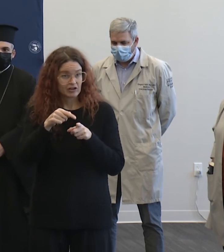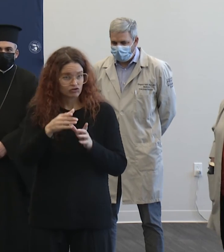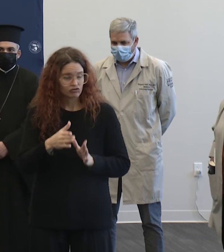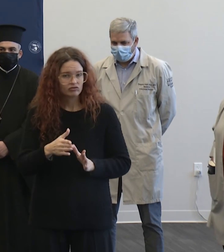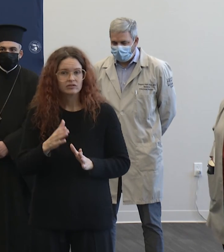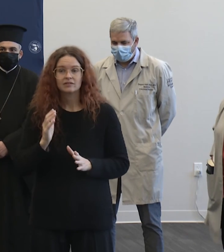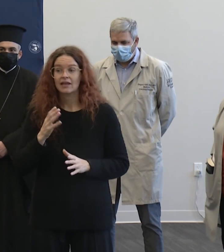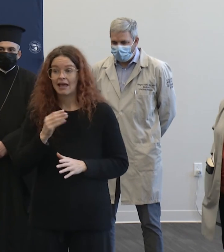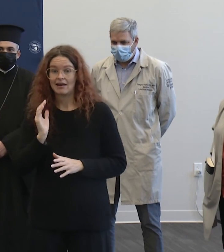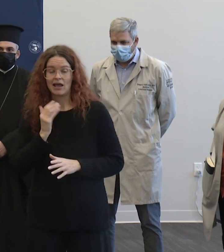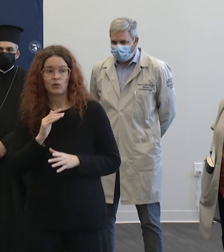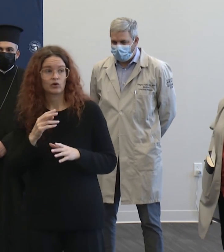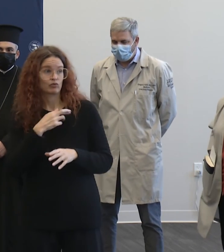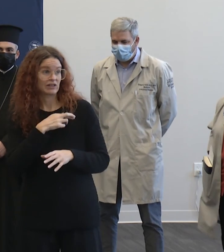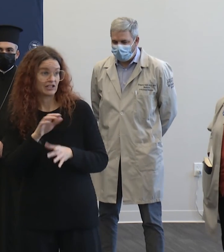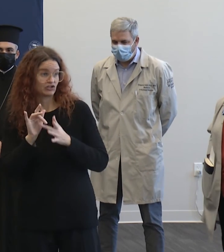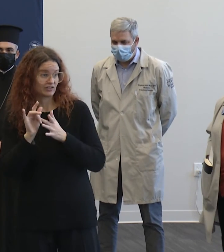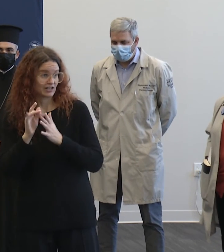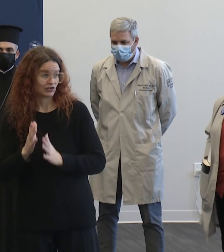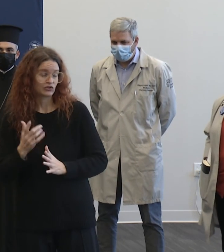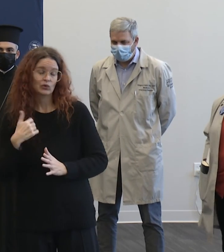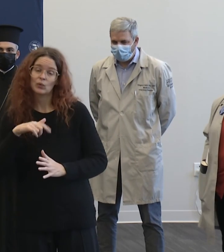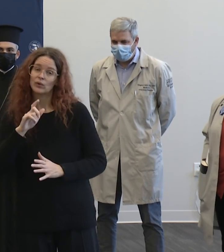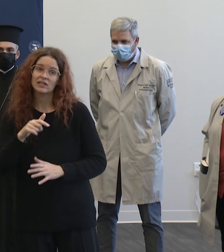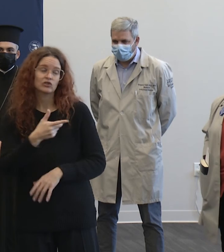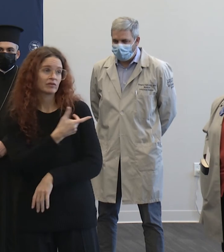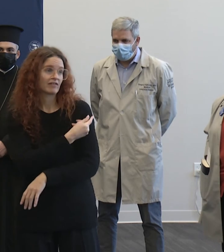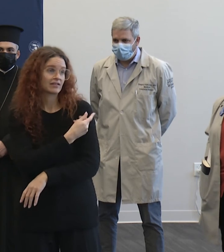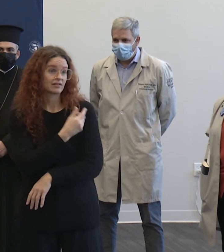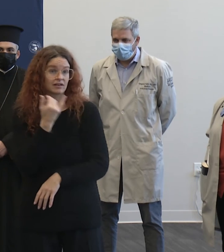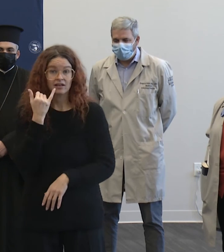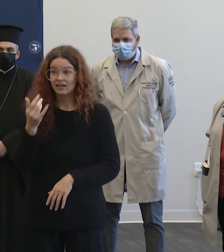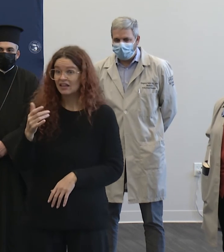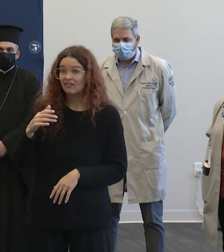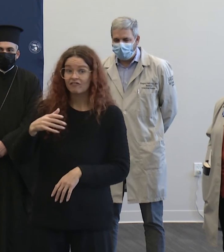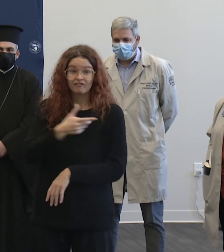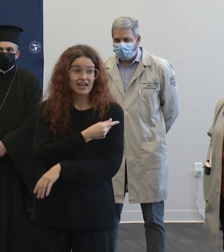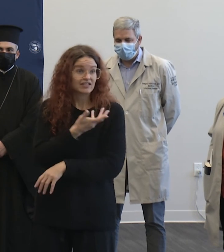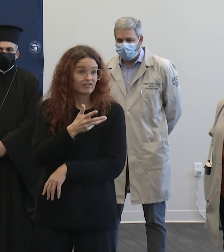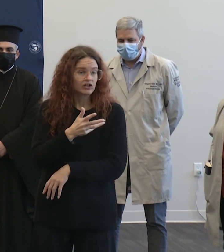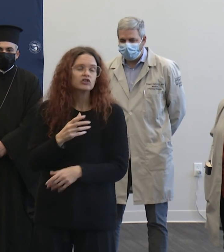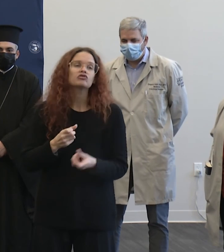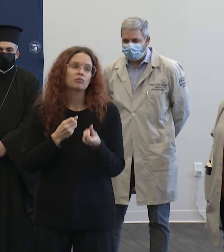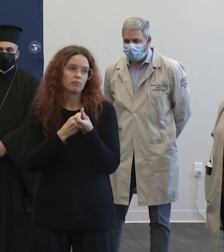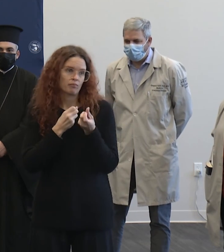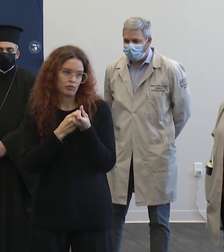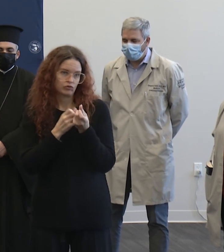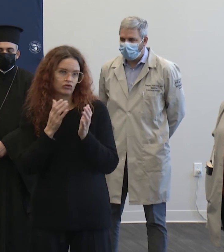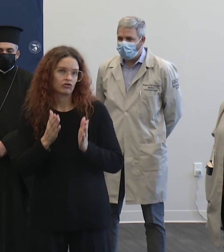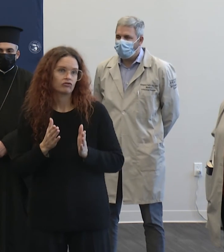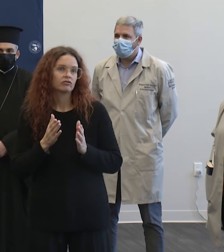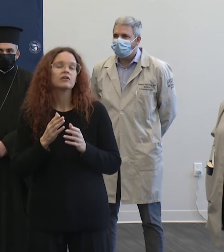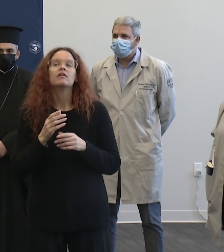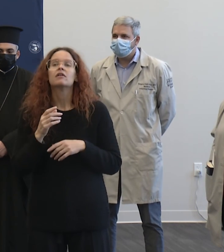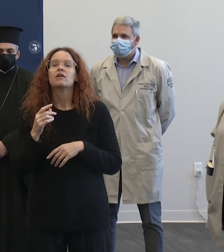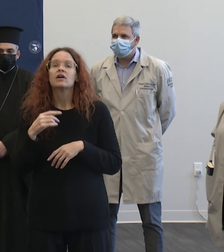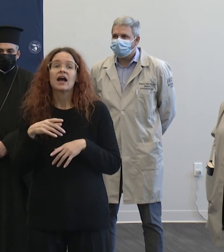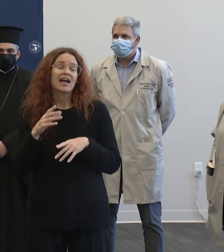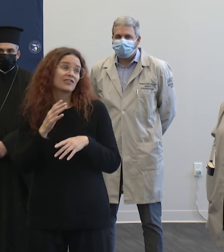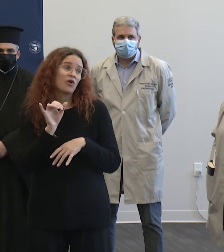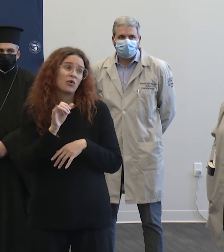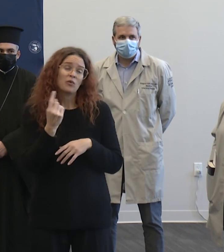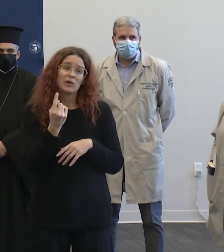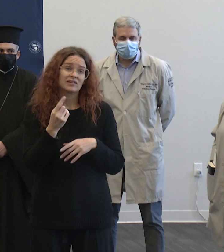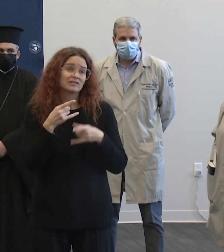leaders. We need to be vaccinated. If you've been vaccinated, get your booster. And the message always is wear your mask, wash your